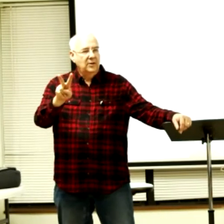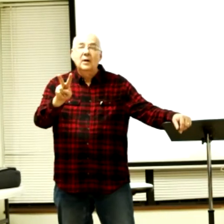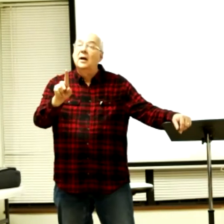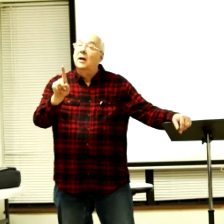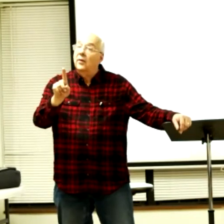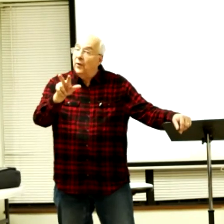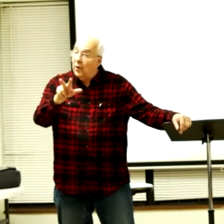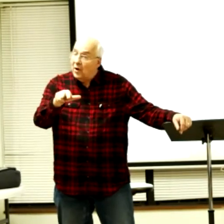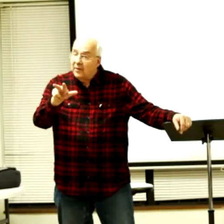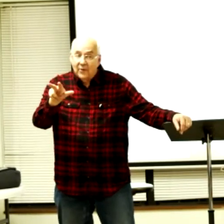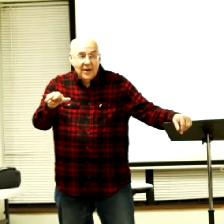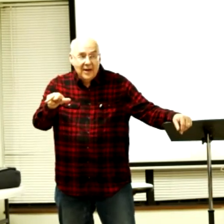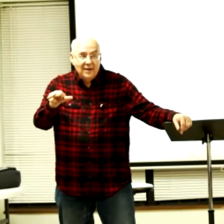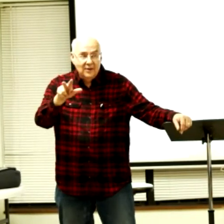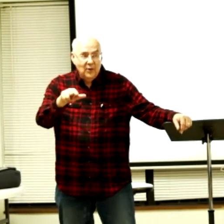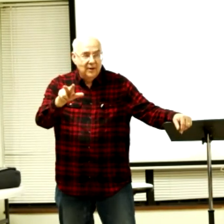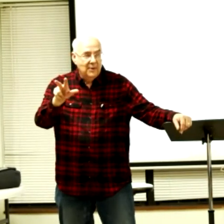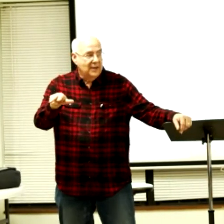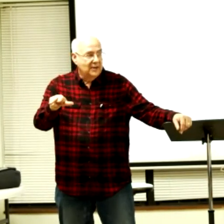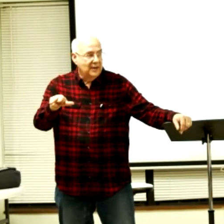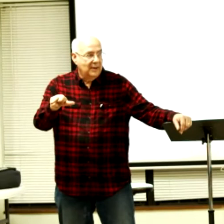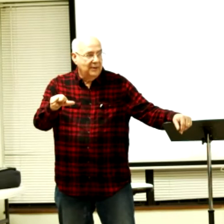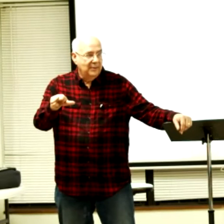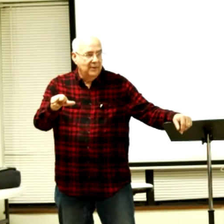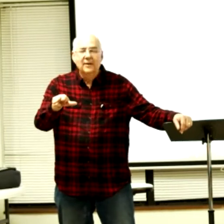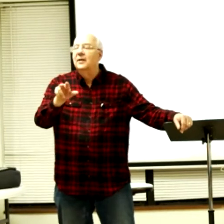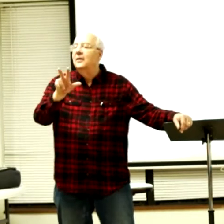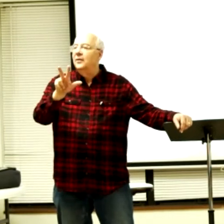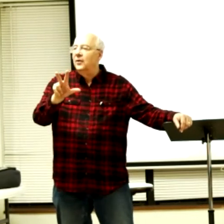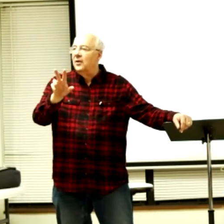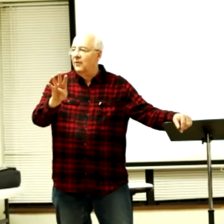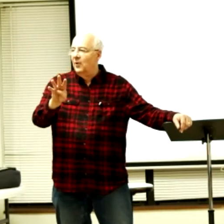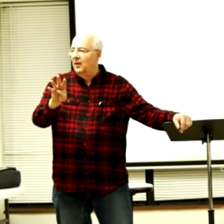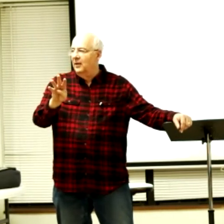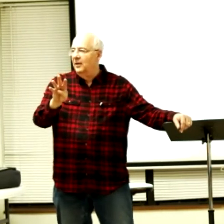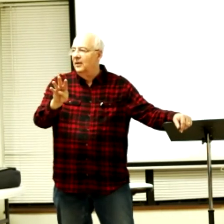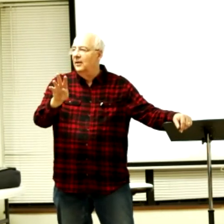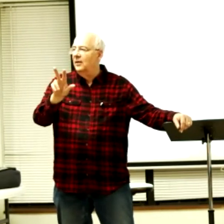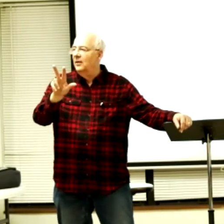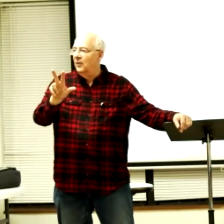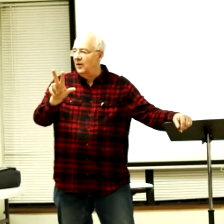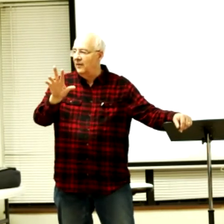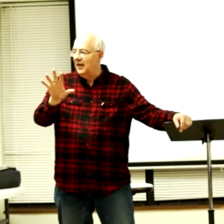32, 33 is weird because it's the double number, 34,